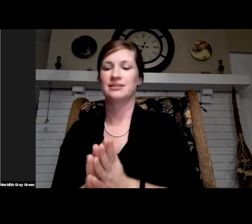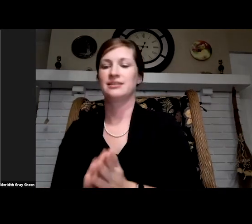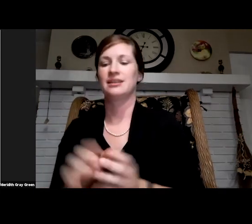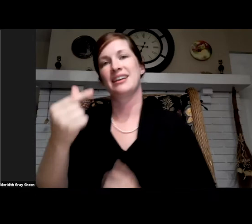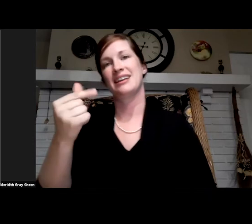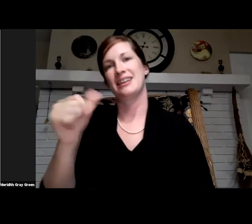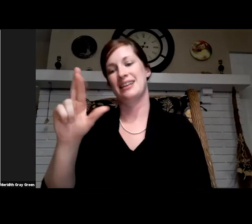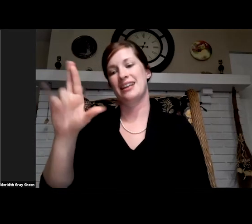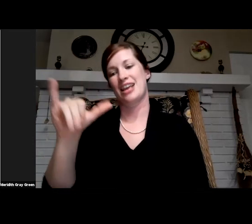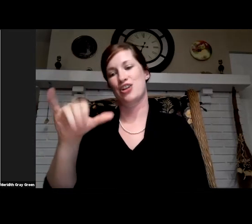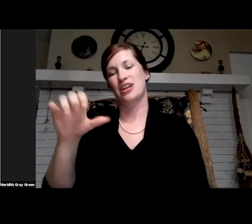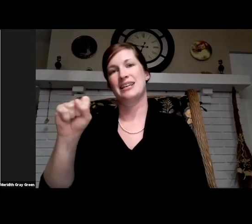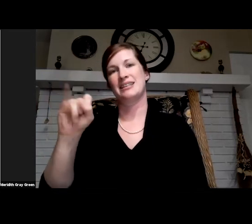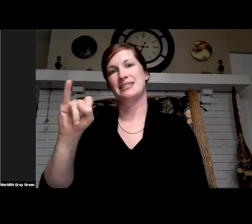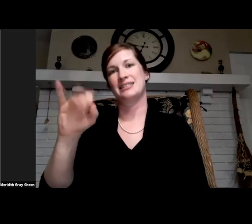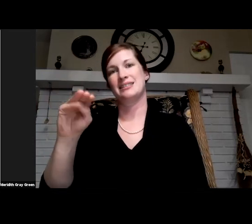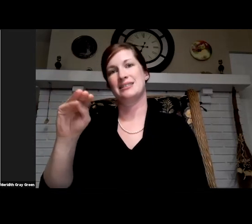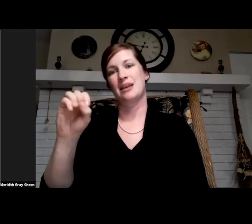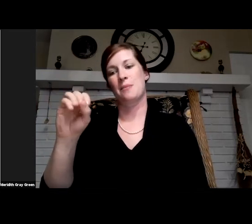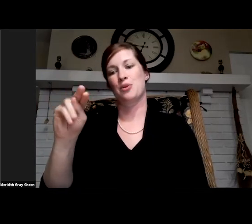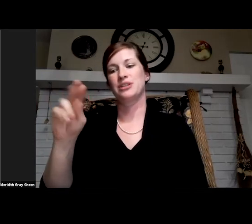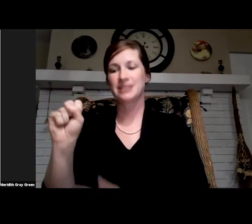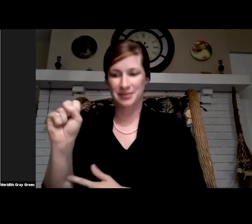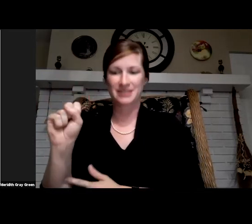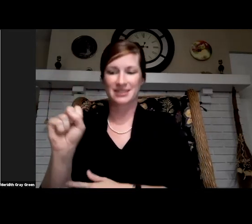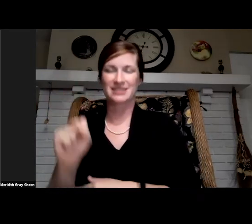is, just a moment, Gary